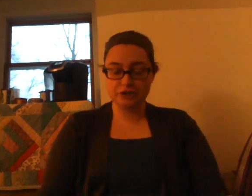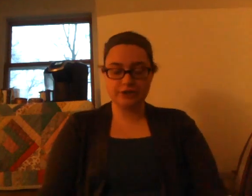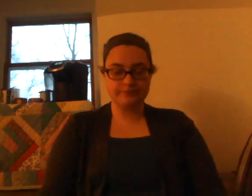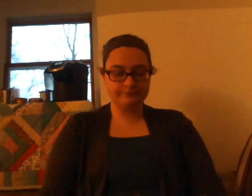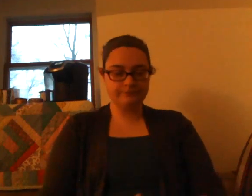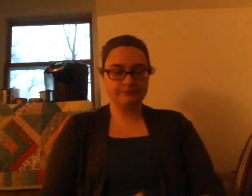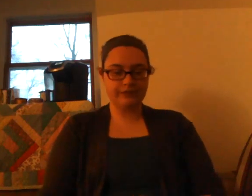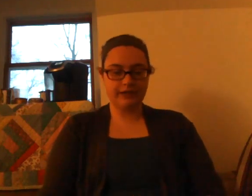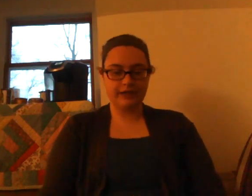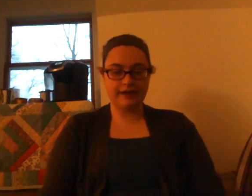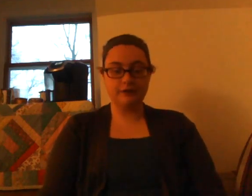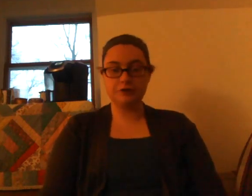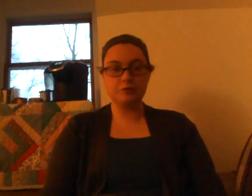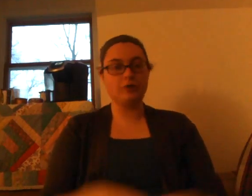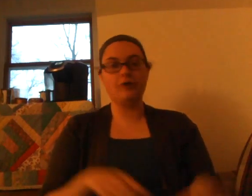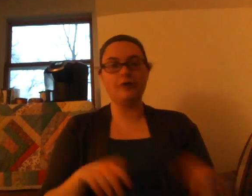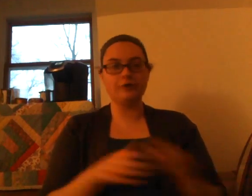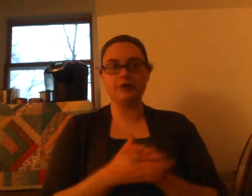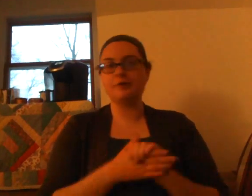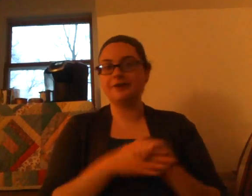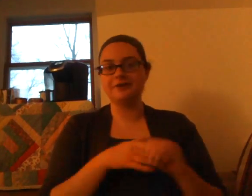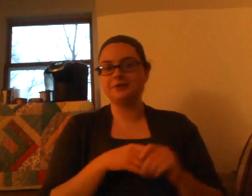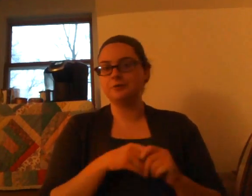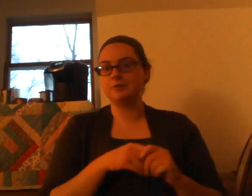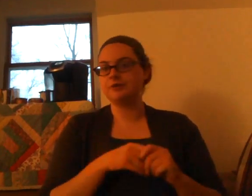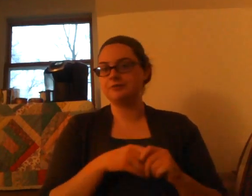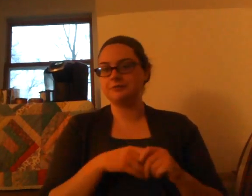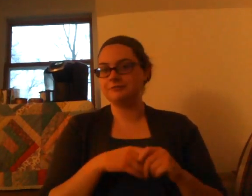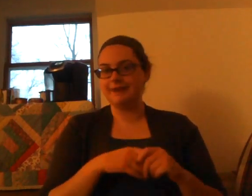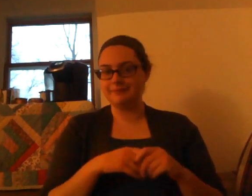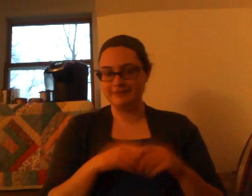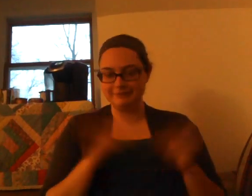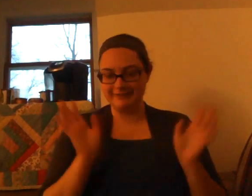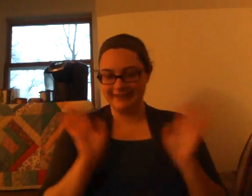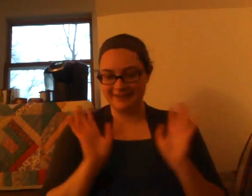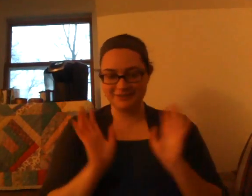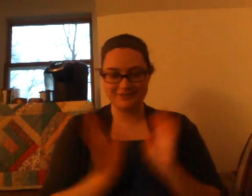Transportation. How you are all going on your wonderful family vacations.